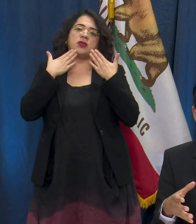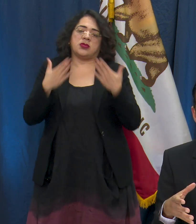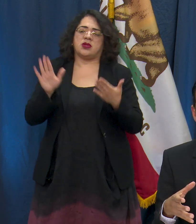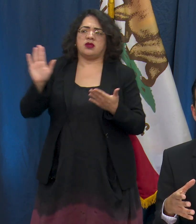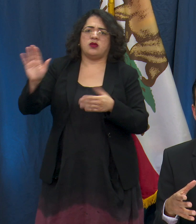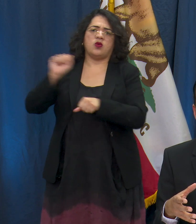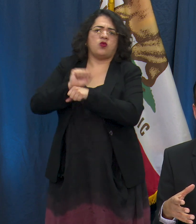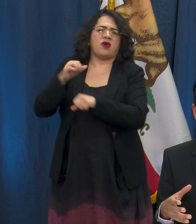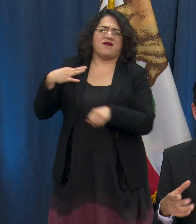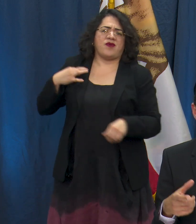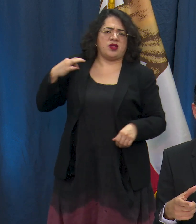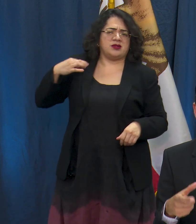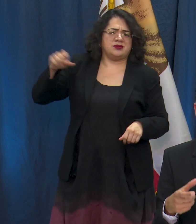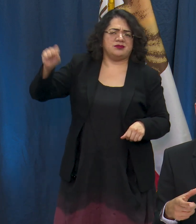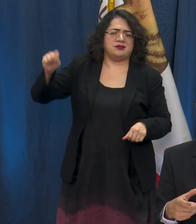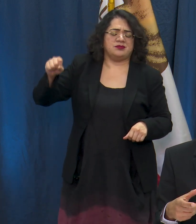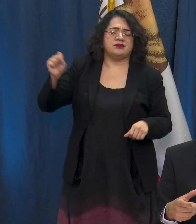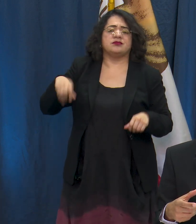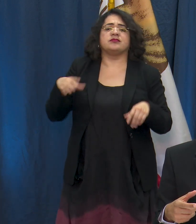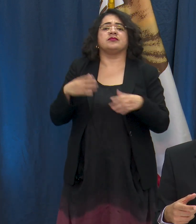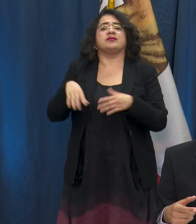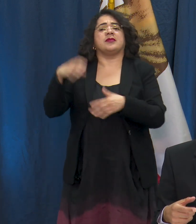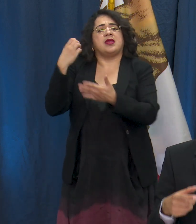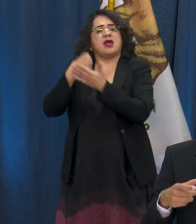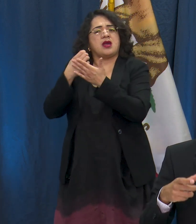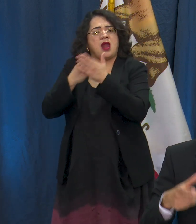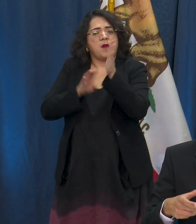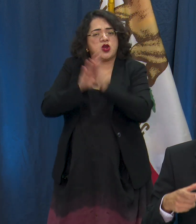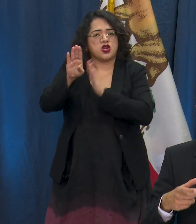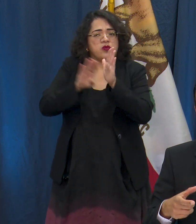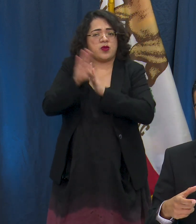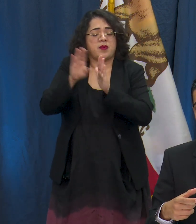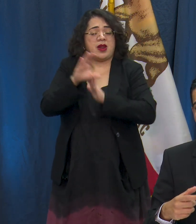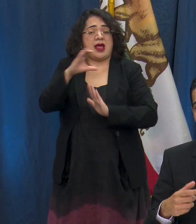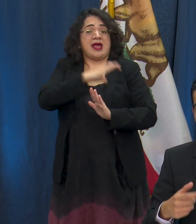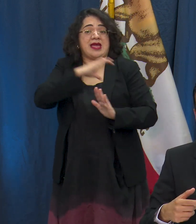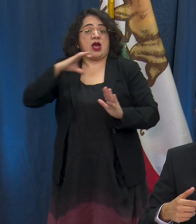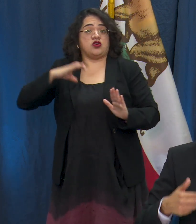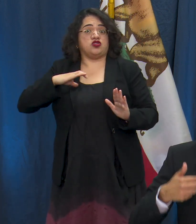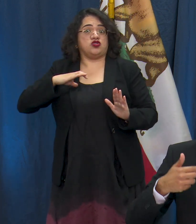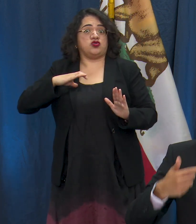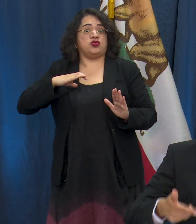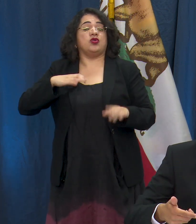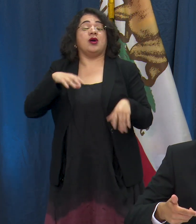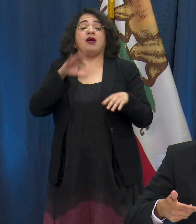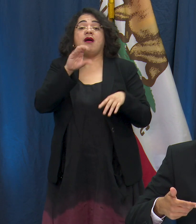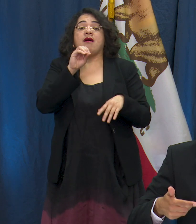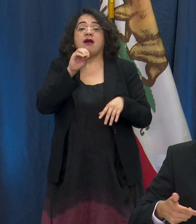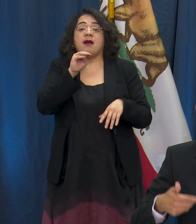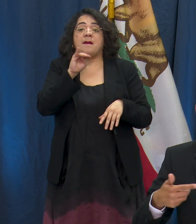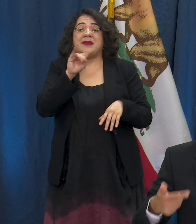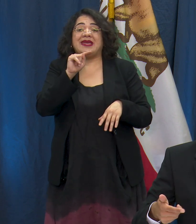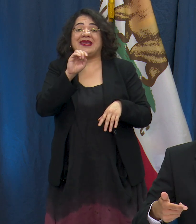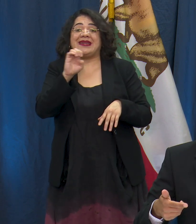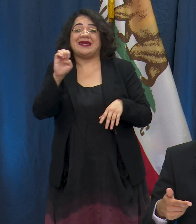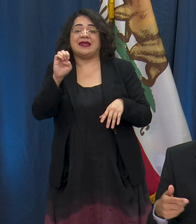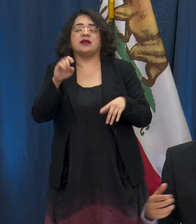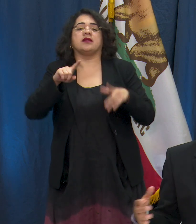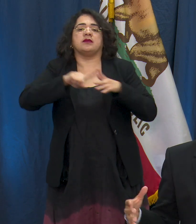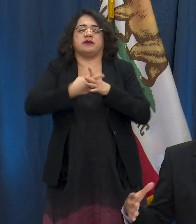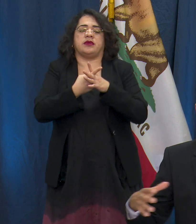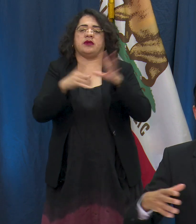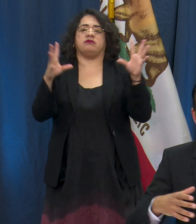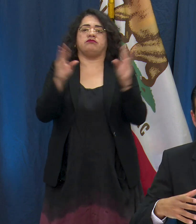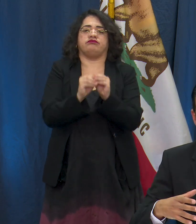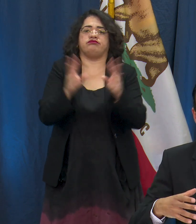Council themselves, the Economic Development Council Committee is beginning some hearings starting next week, where